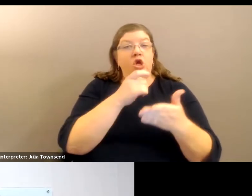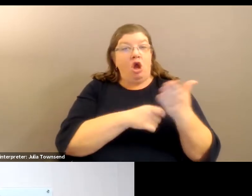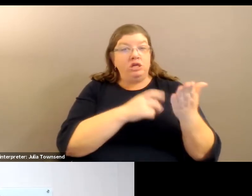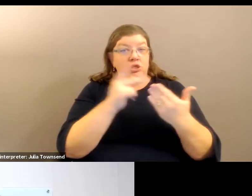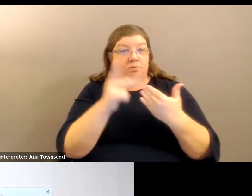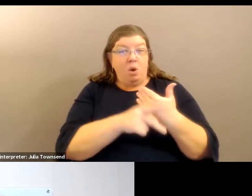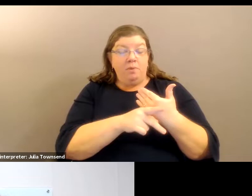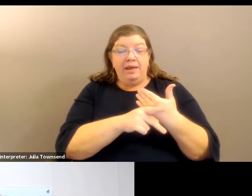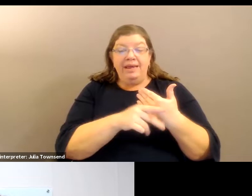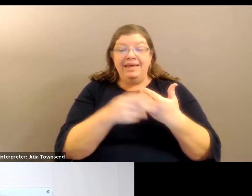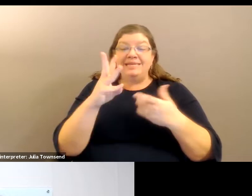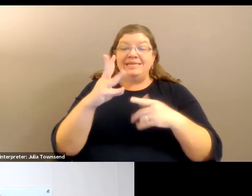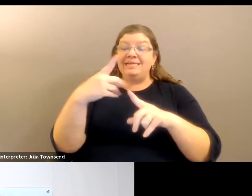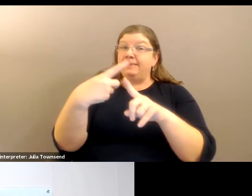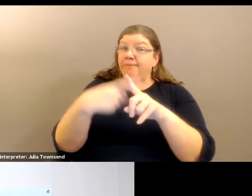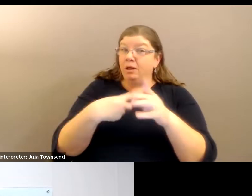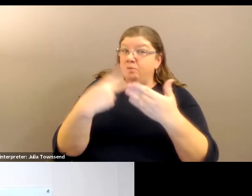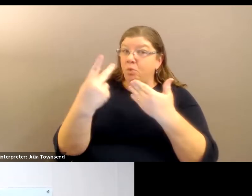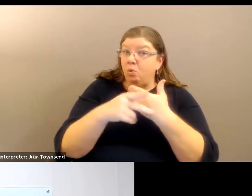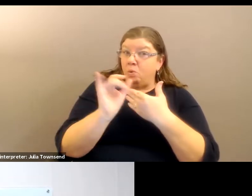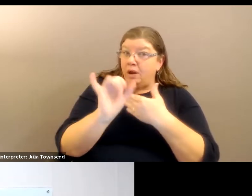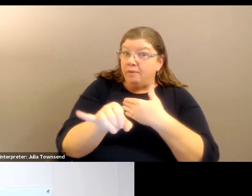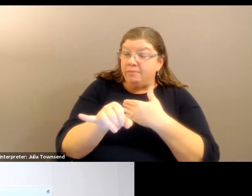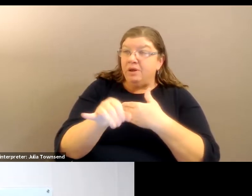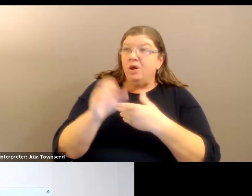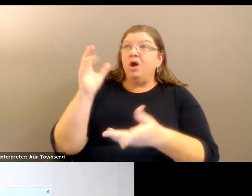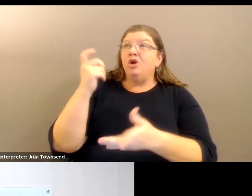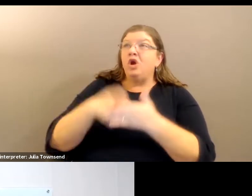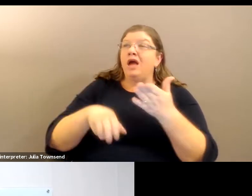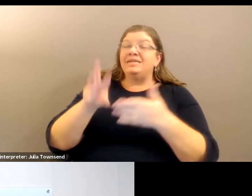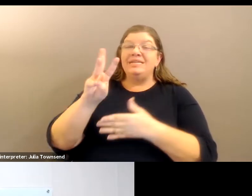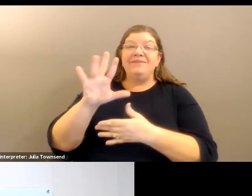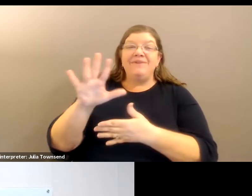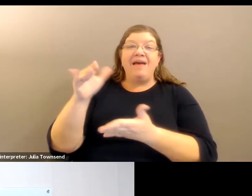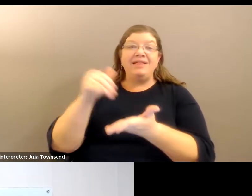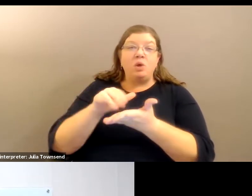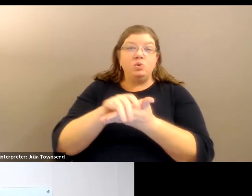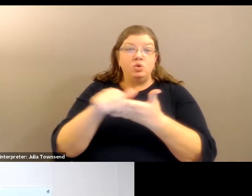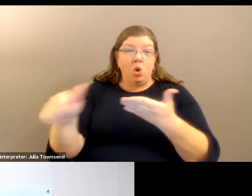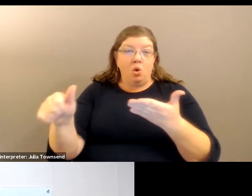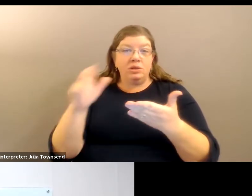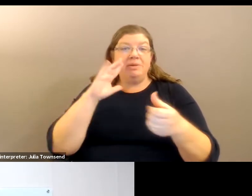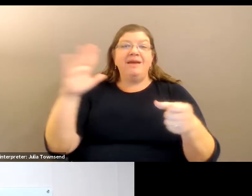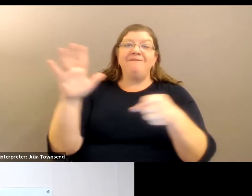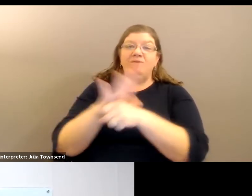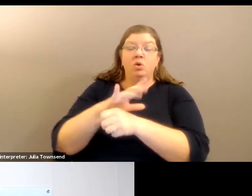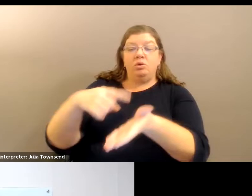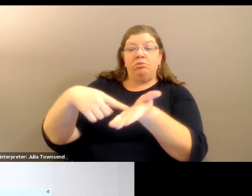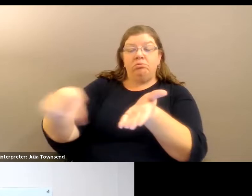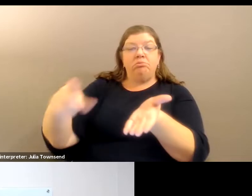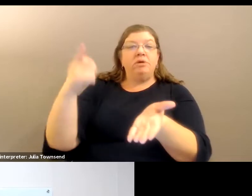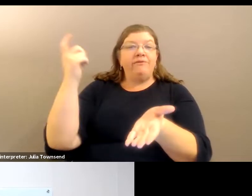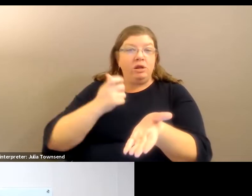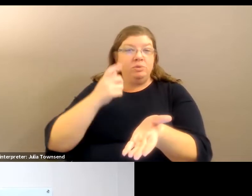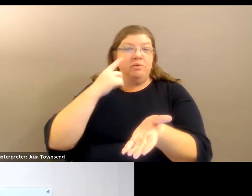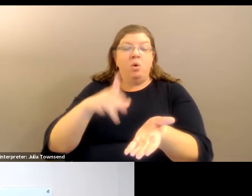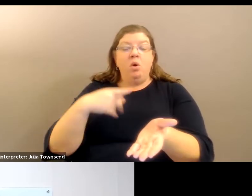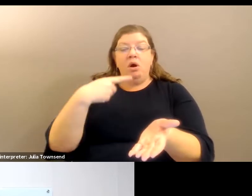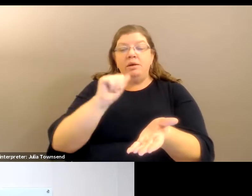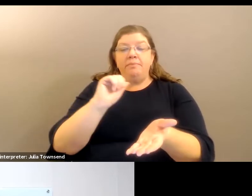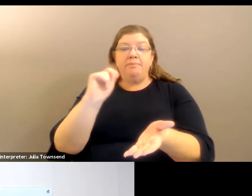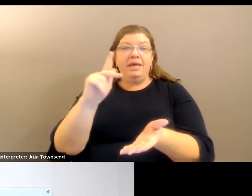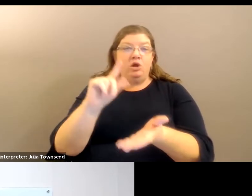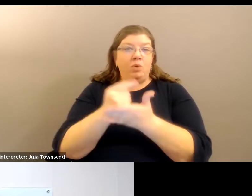It's a 16-month program, and it's about $65,000, and it will be a full fellowship for our Peak